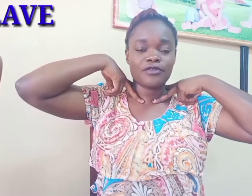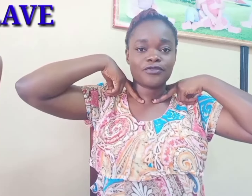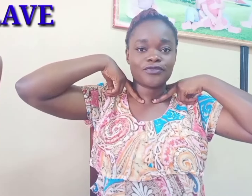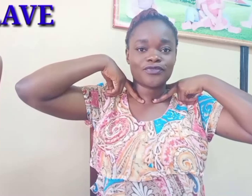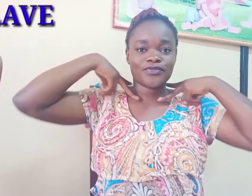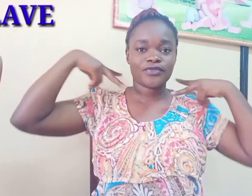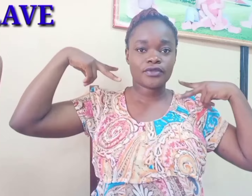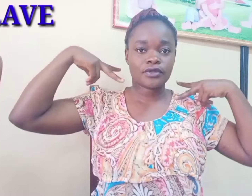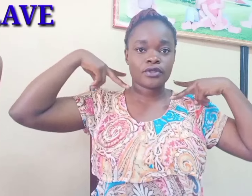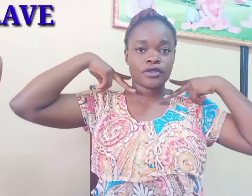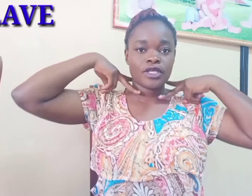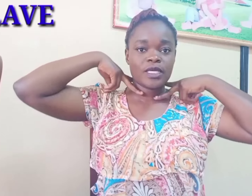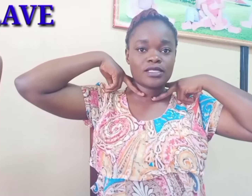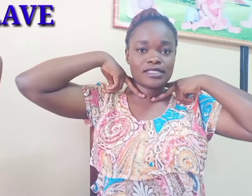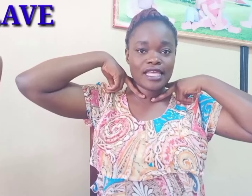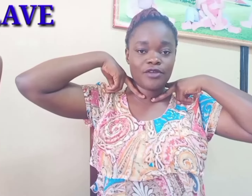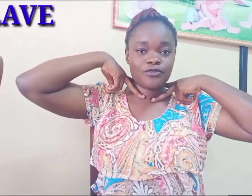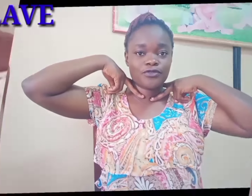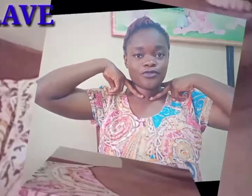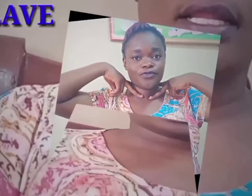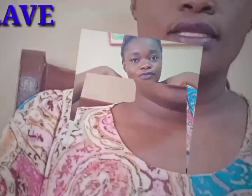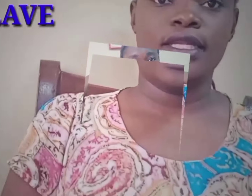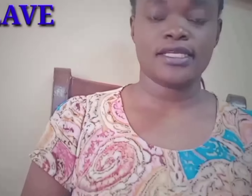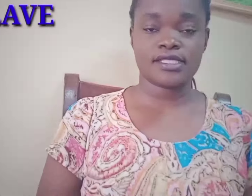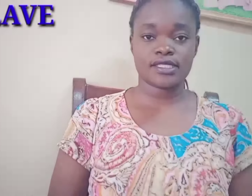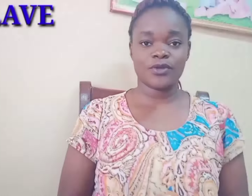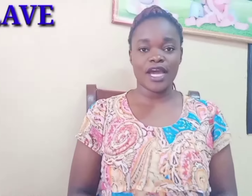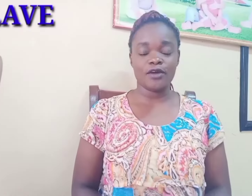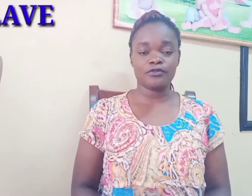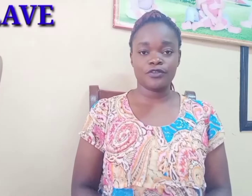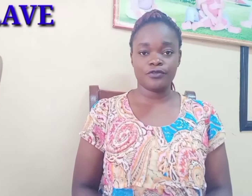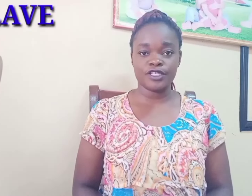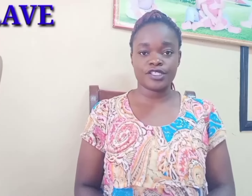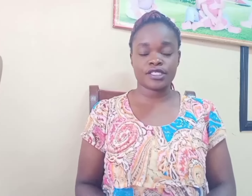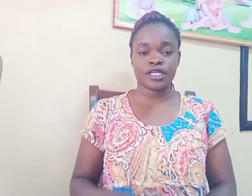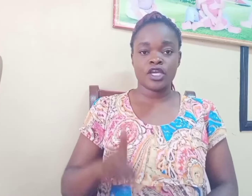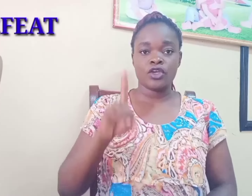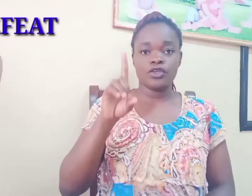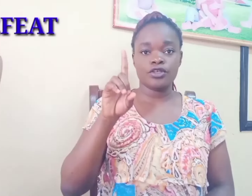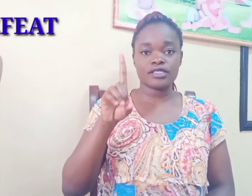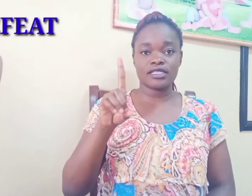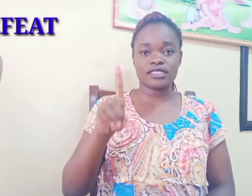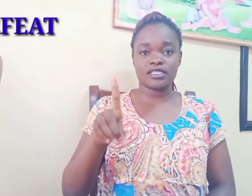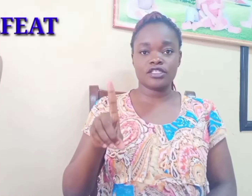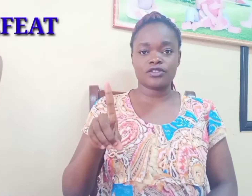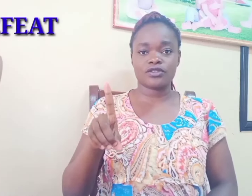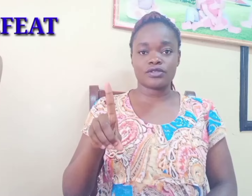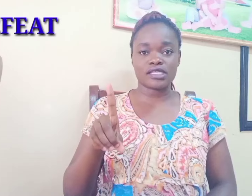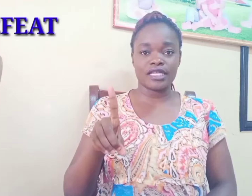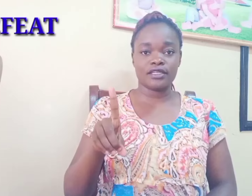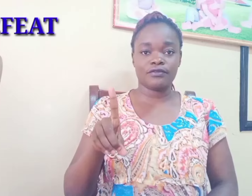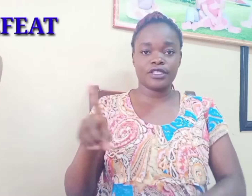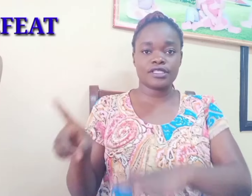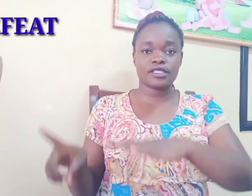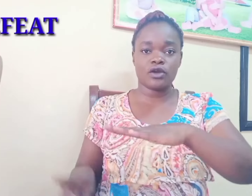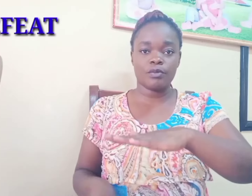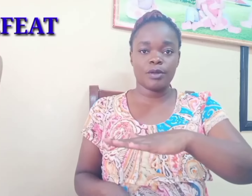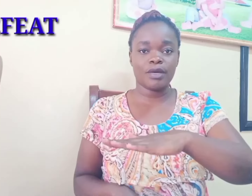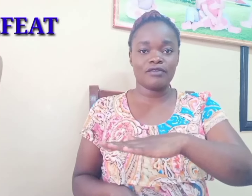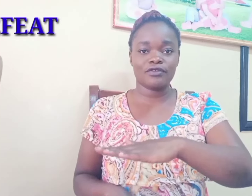slave, slave. Next we have defeat. Use letter D to sign defeat. Open palm